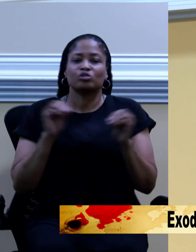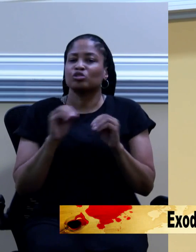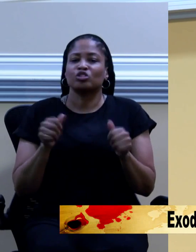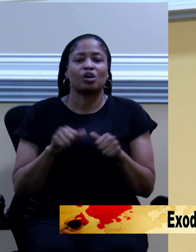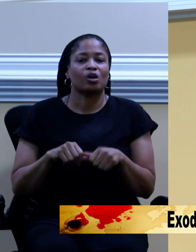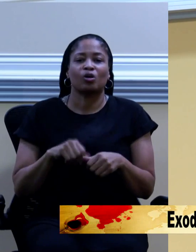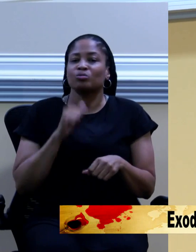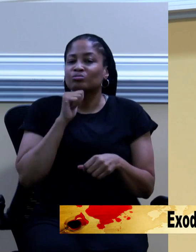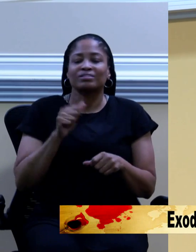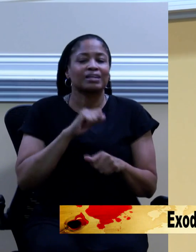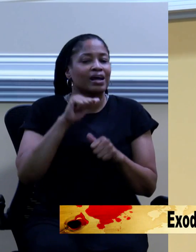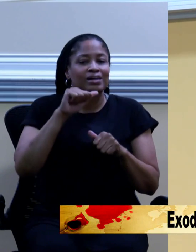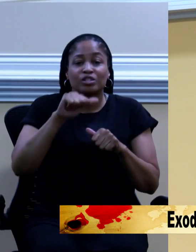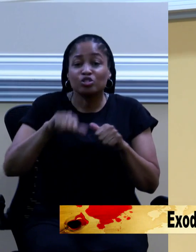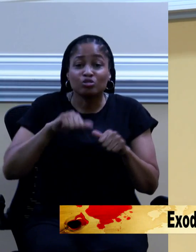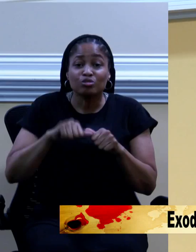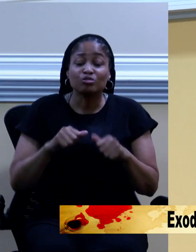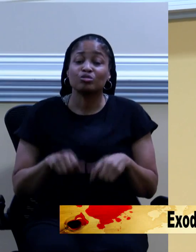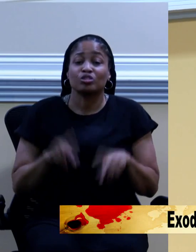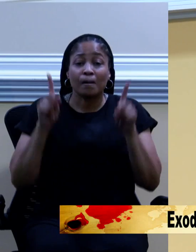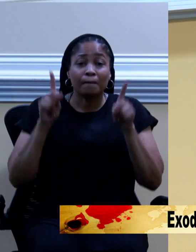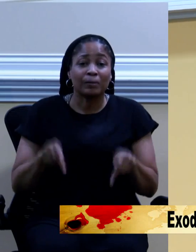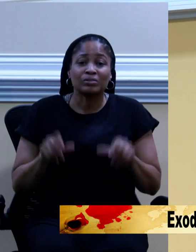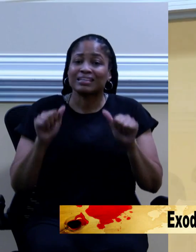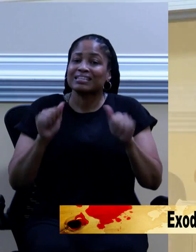shall eat thereof. Do I have to